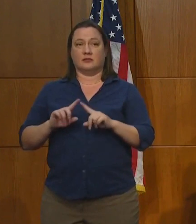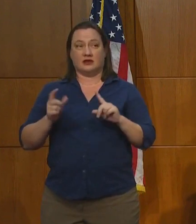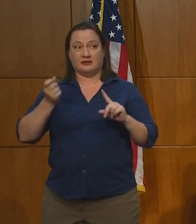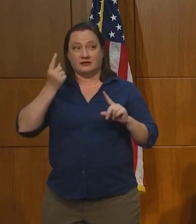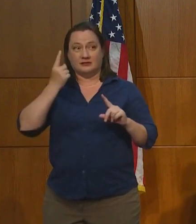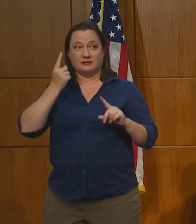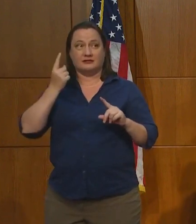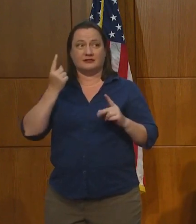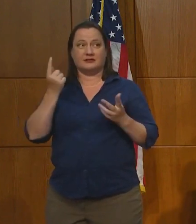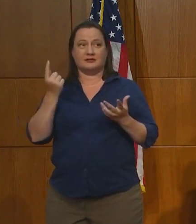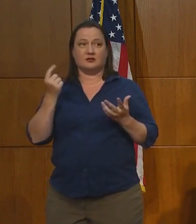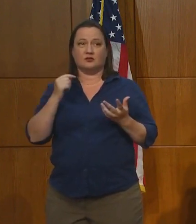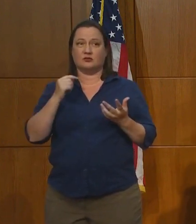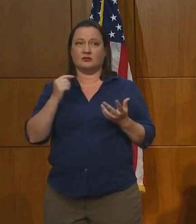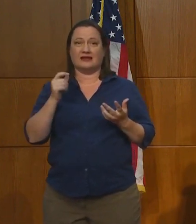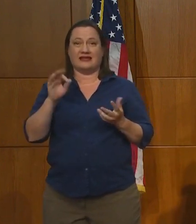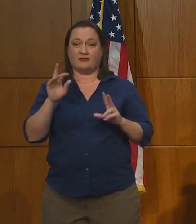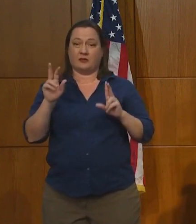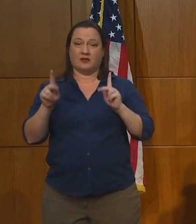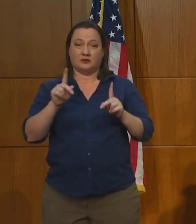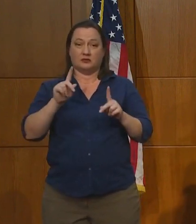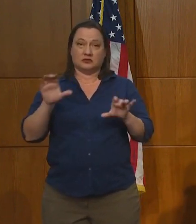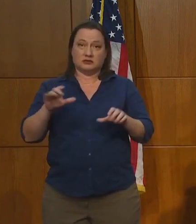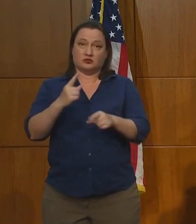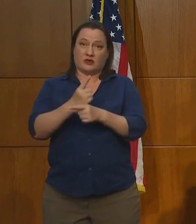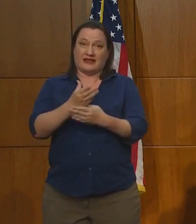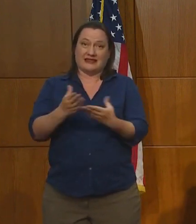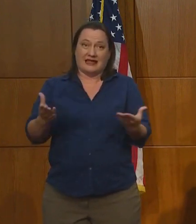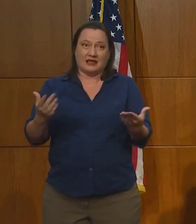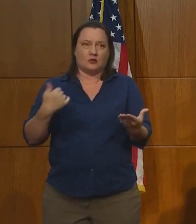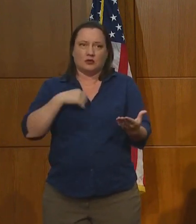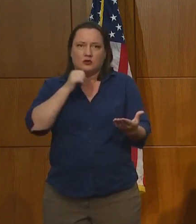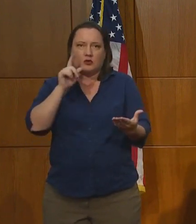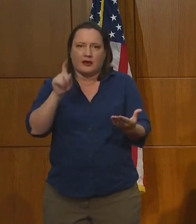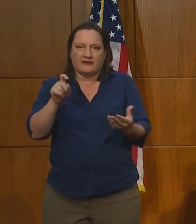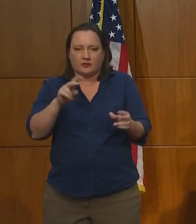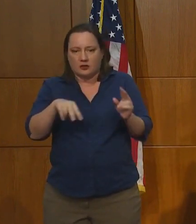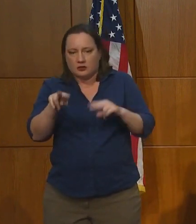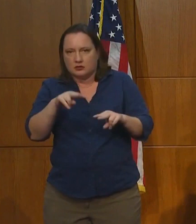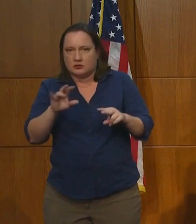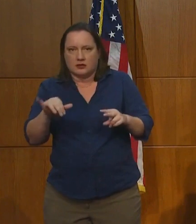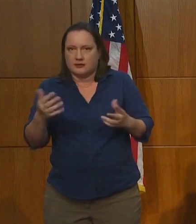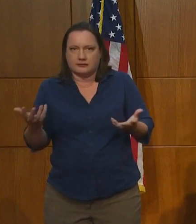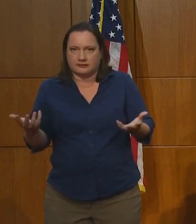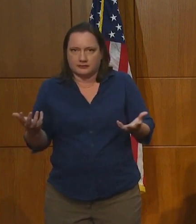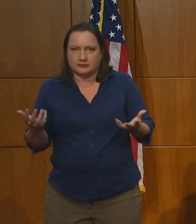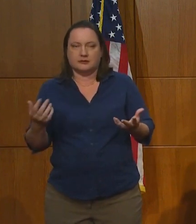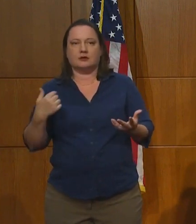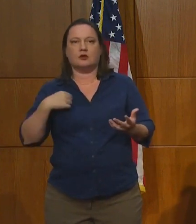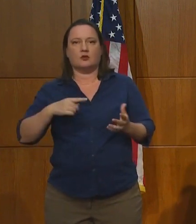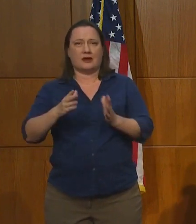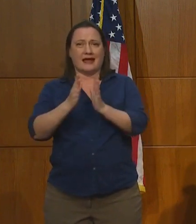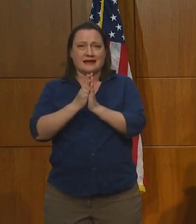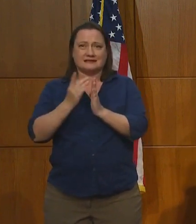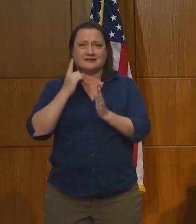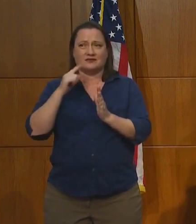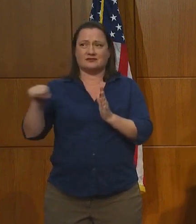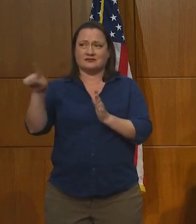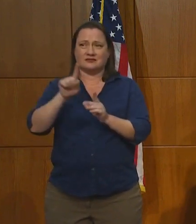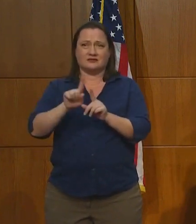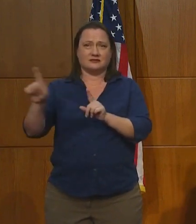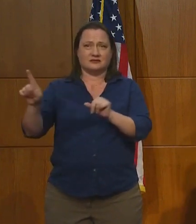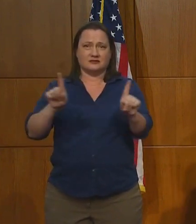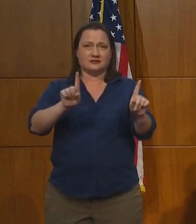would be necessary if people would just do the right thing. All we're asking is the social distancing and wearing